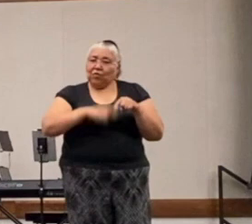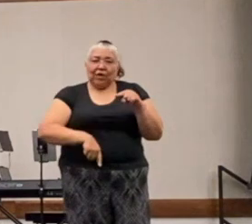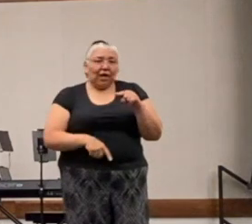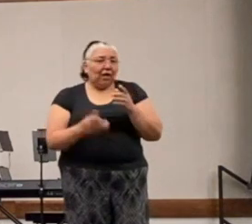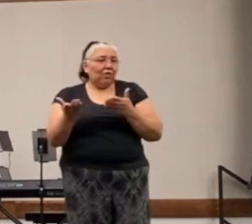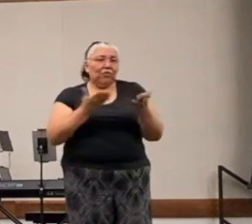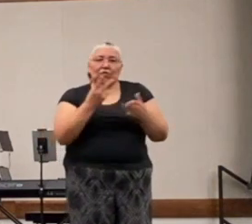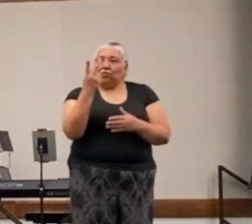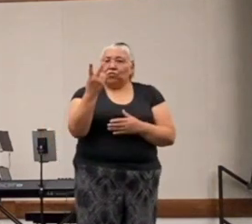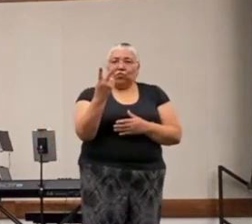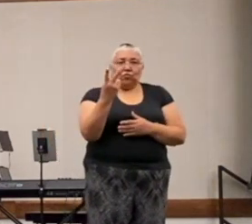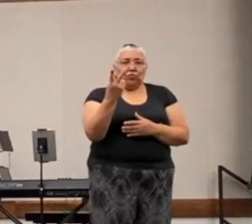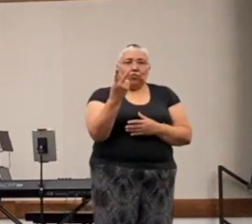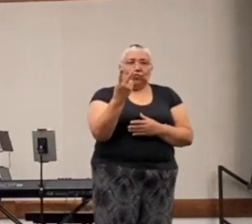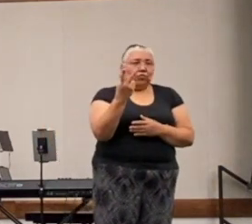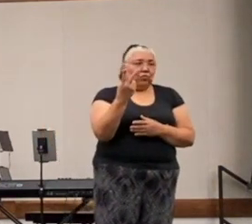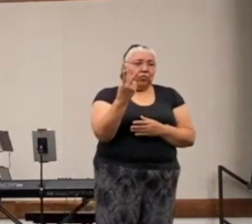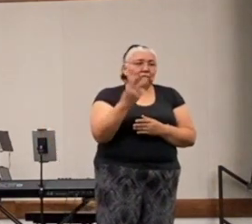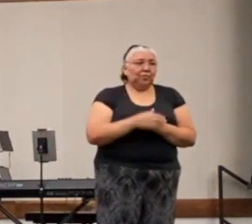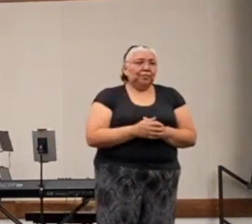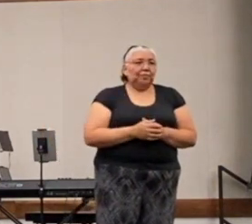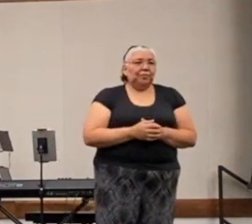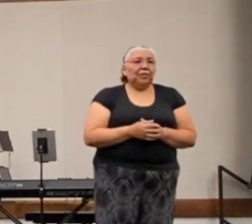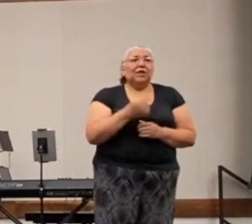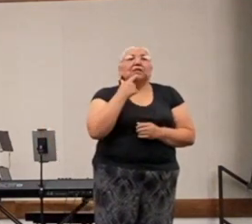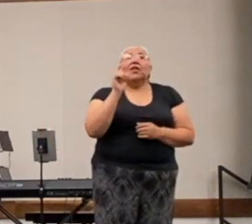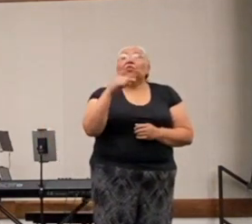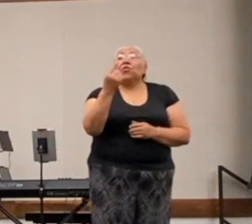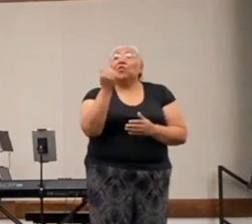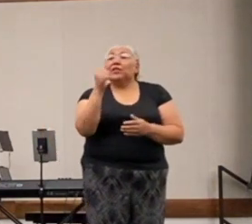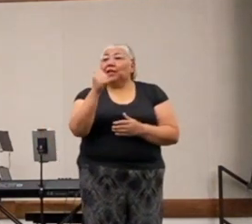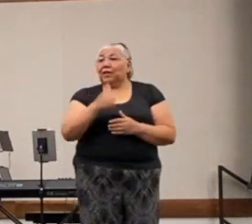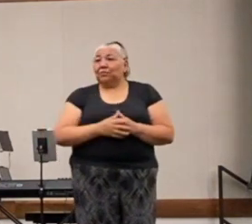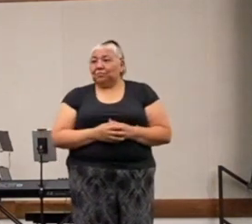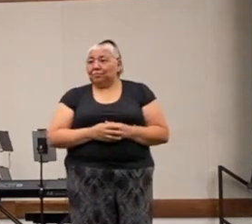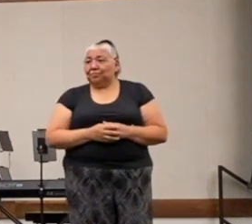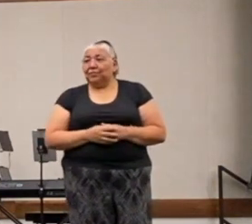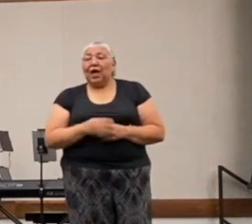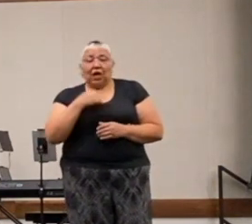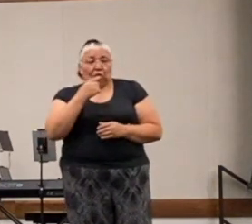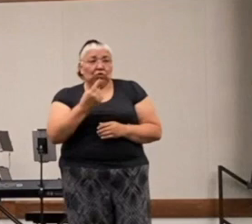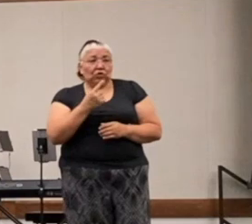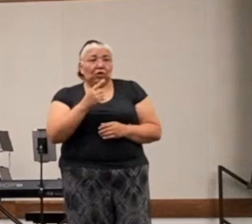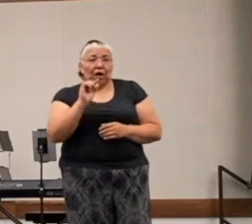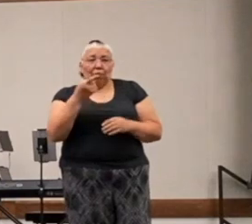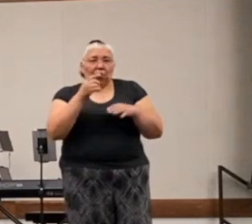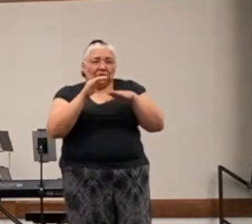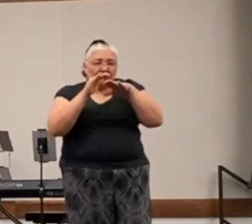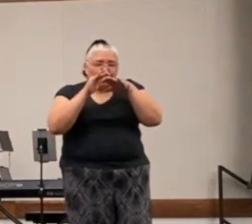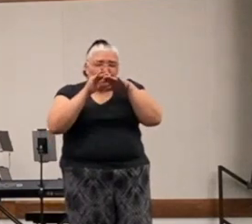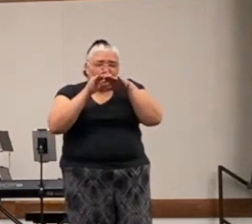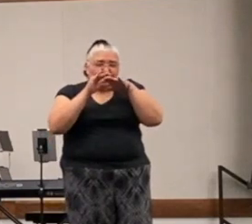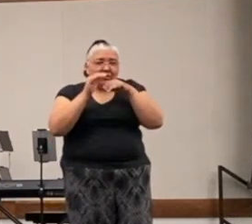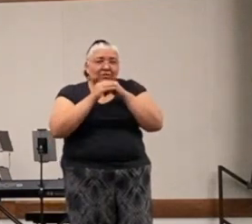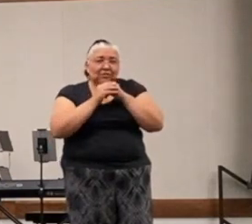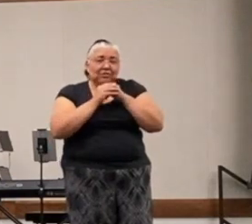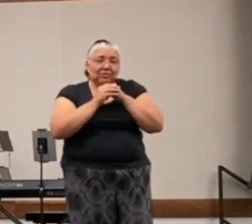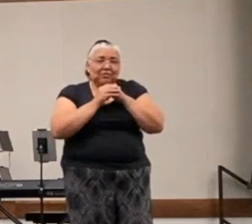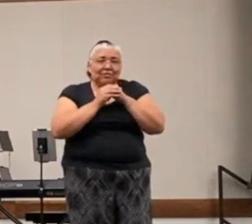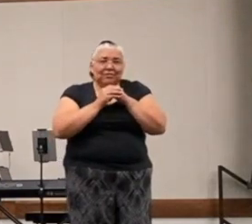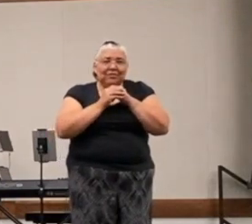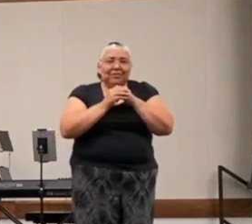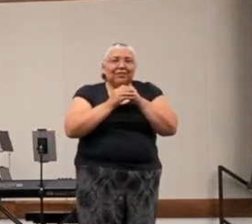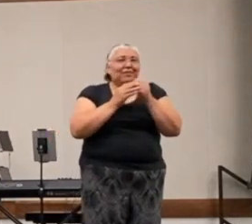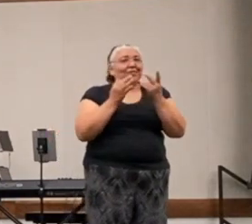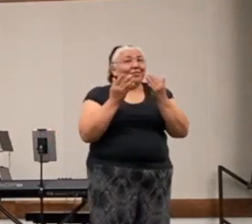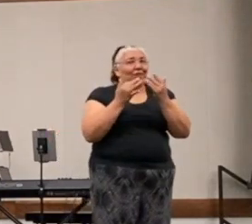serve two masters. Say there's only 10. There's only 10. I told you, I'm only scratching the surface. Wait